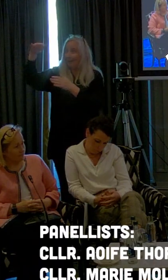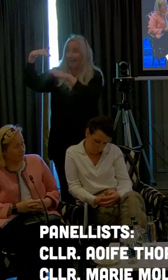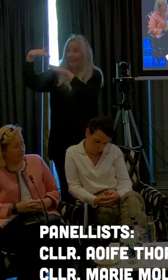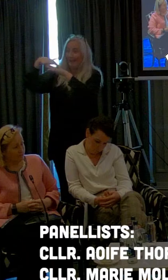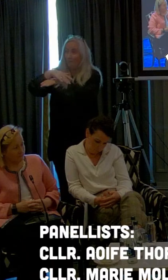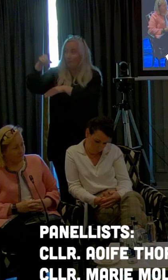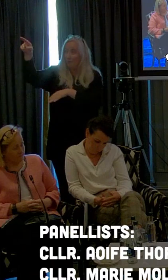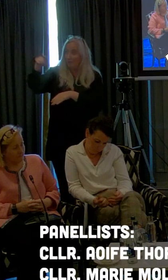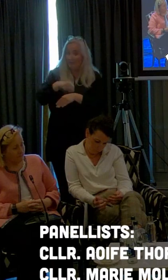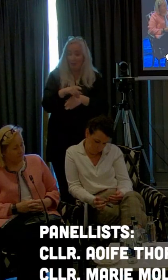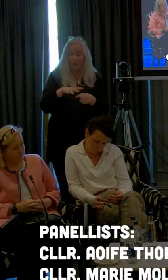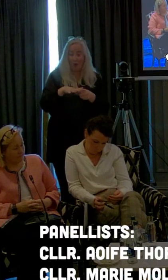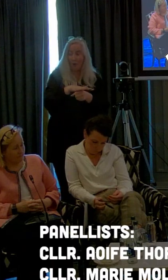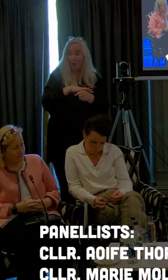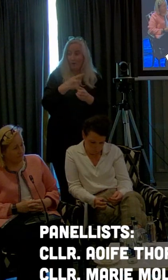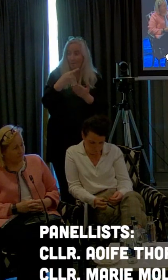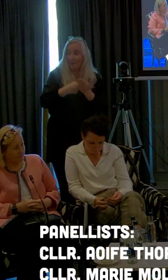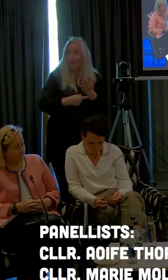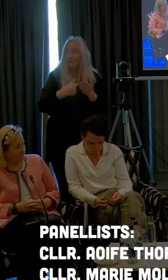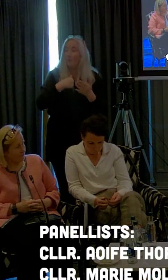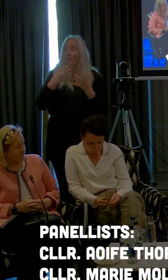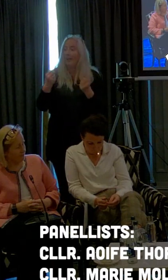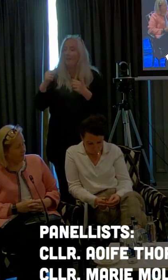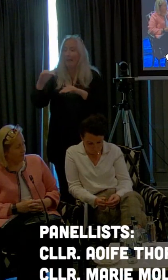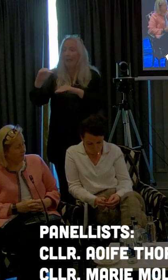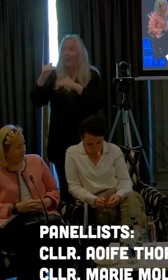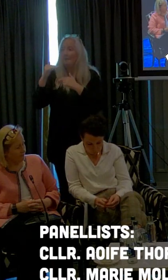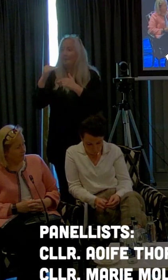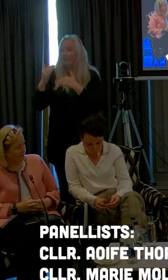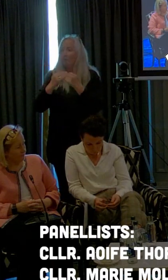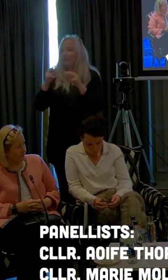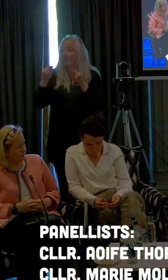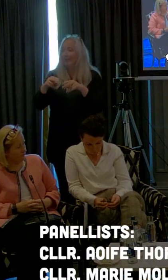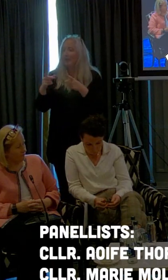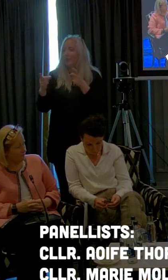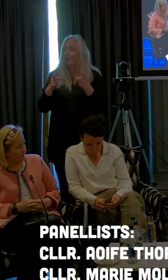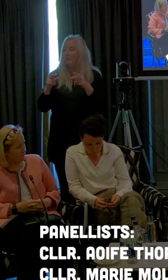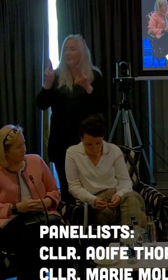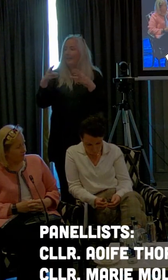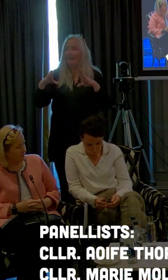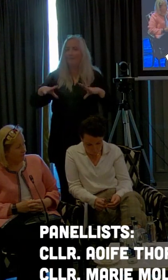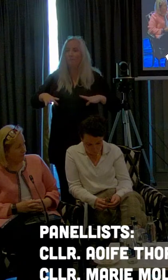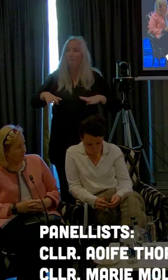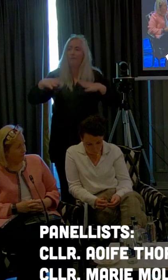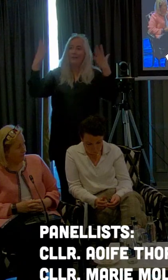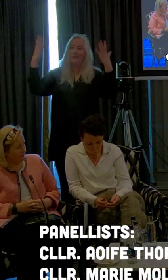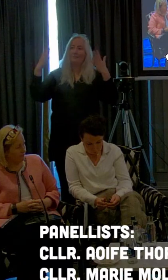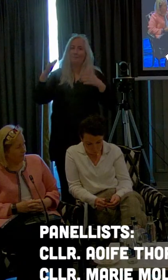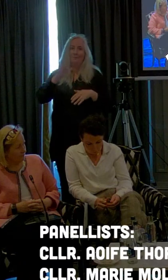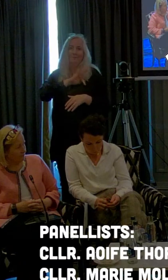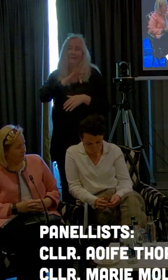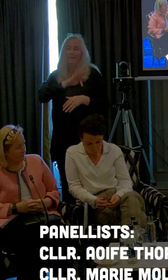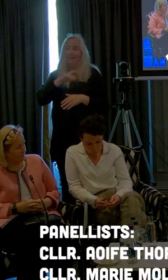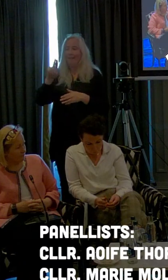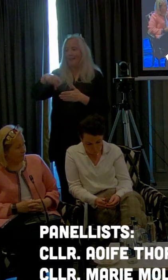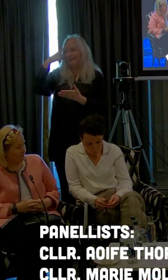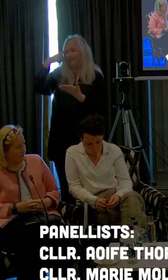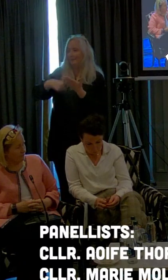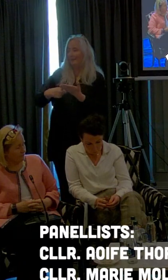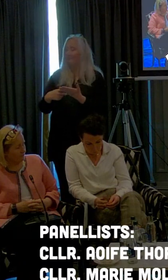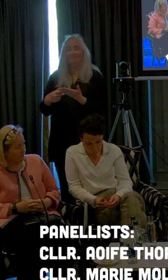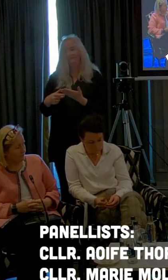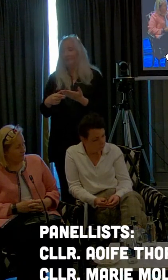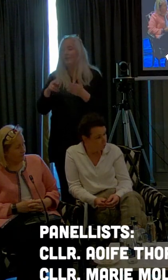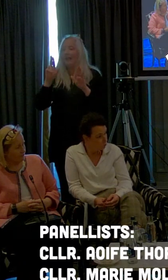very cognizant of that too. But I suppose, though, you know, say, for example, you know, the presentation earlier on, say, for example, we saw the